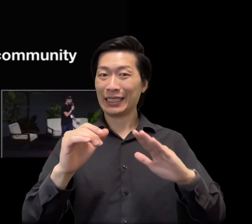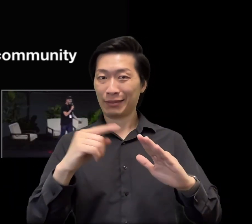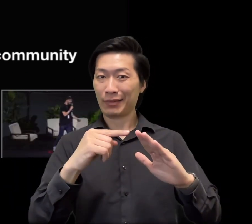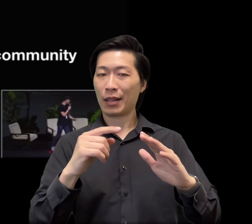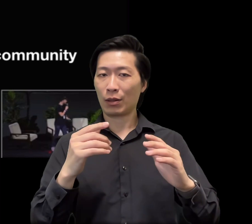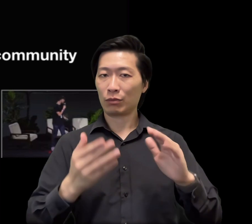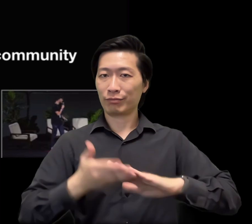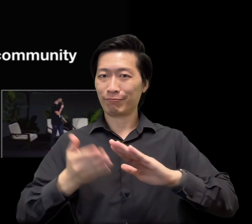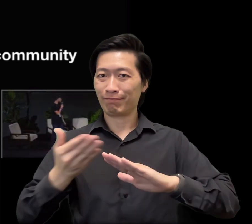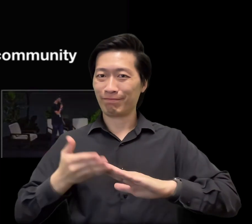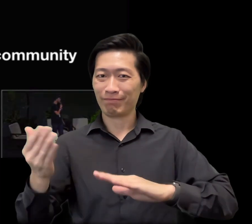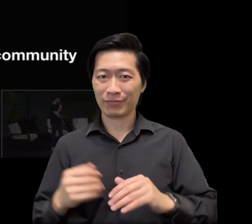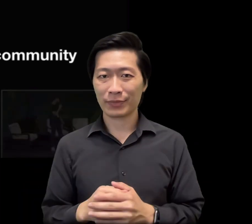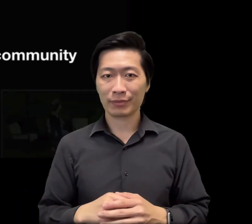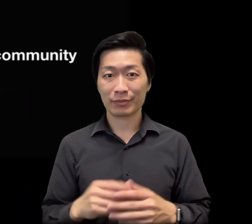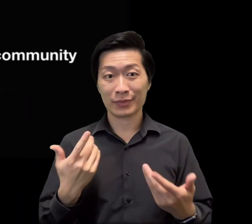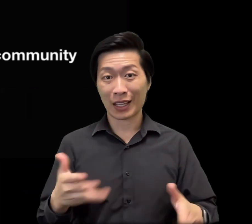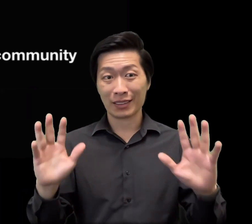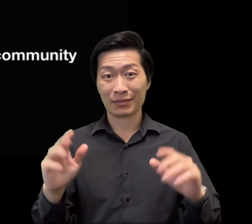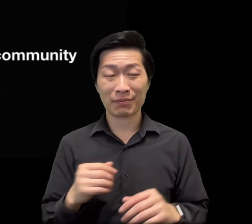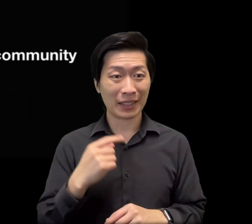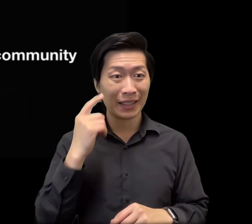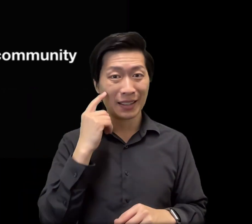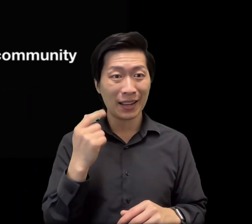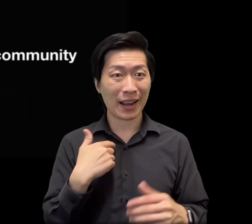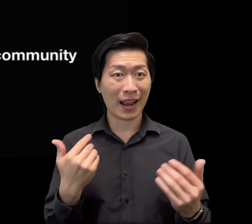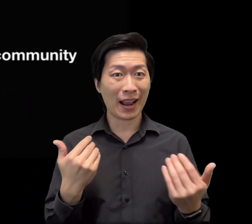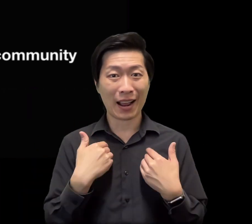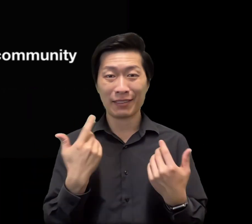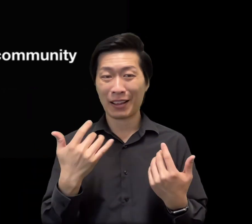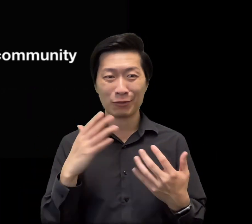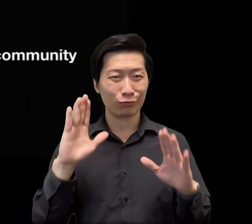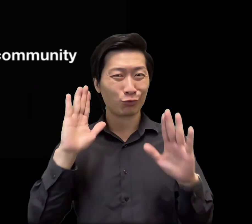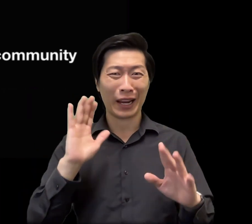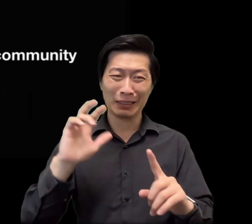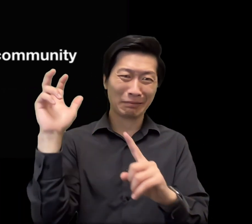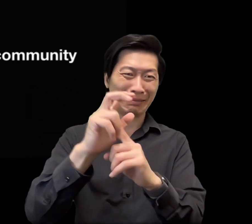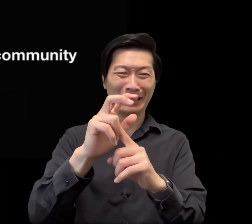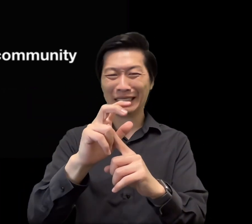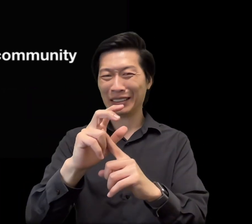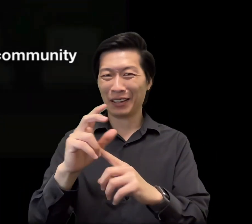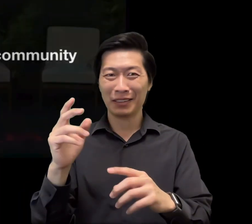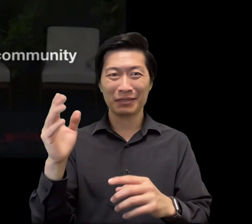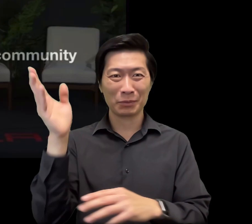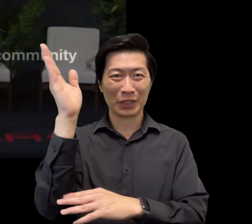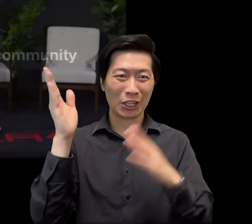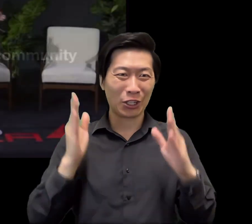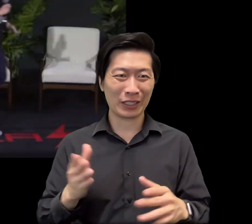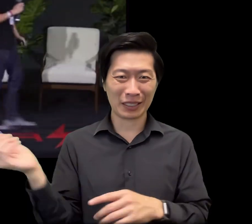that's all I got. And now we, I think, got some epic special guests coming on.